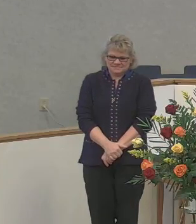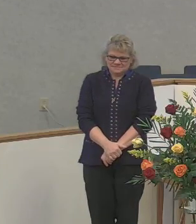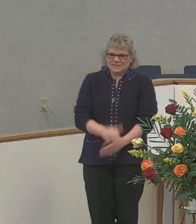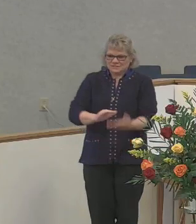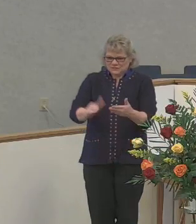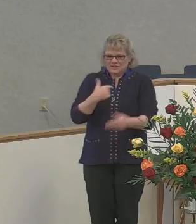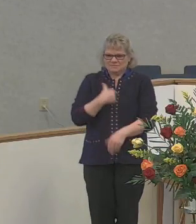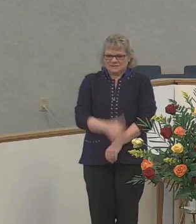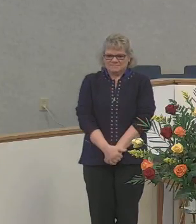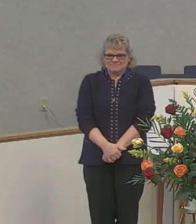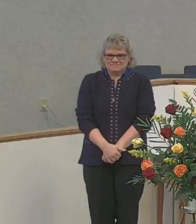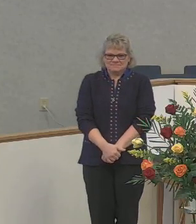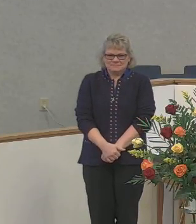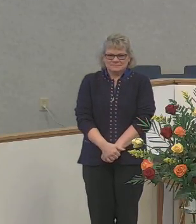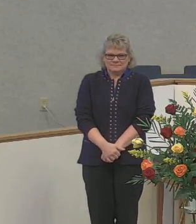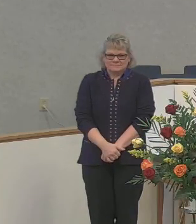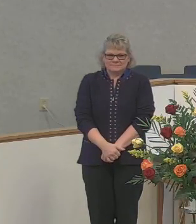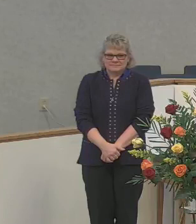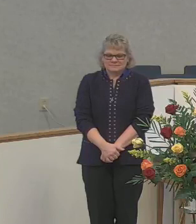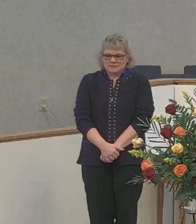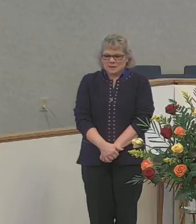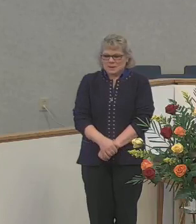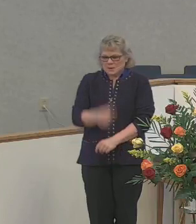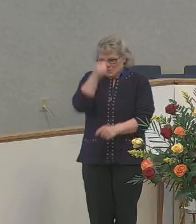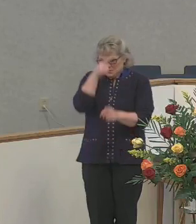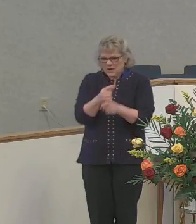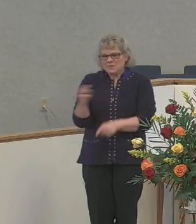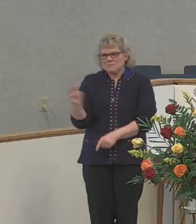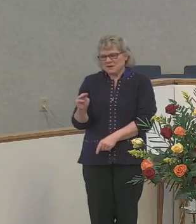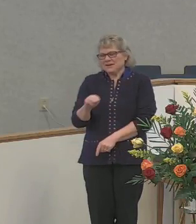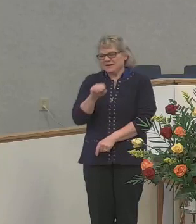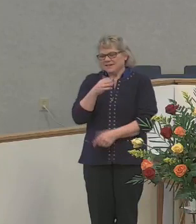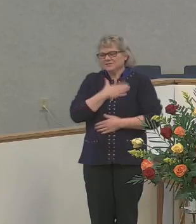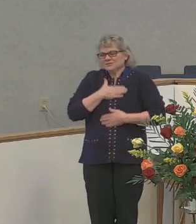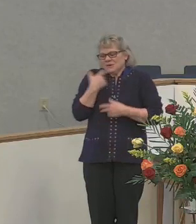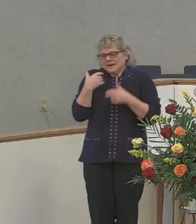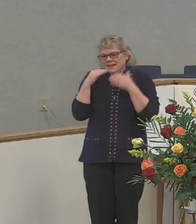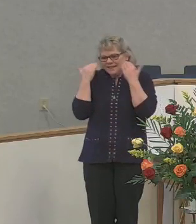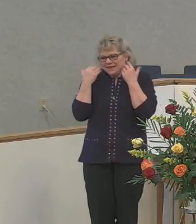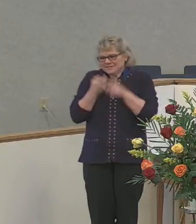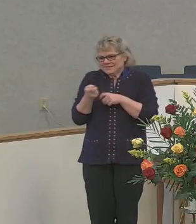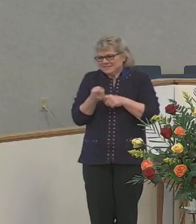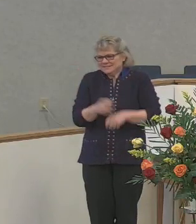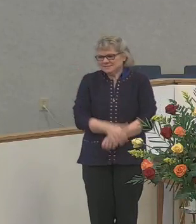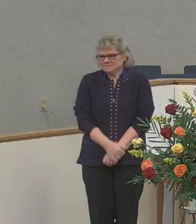Forgive me. But Brother Marion would tell that joke.